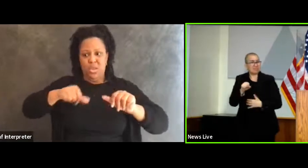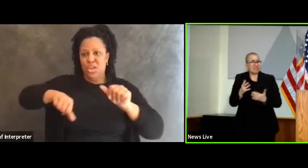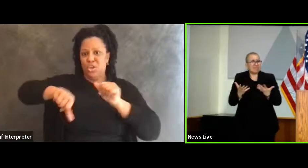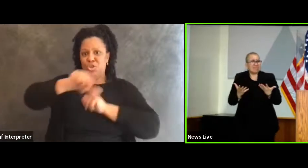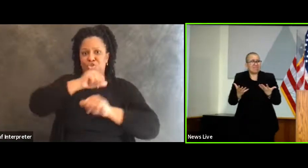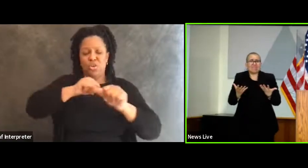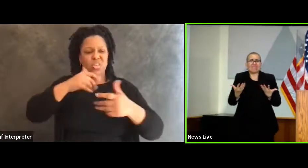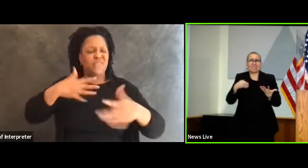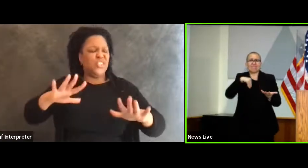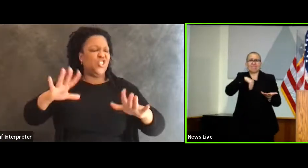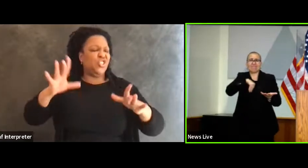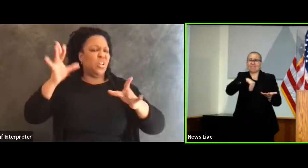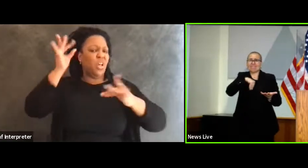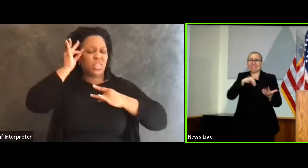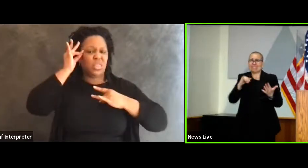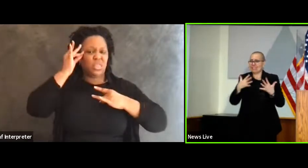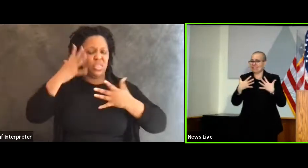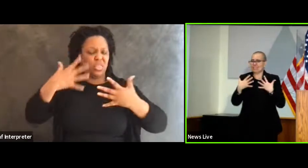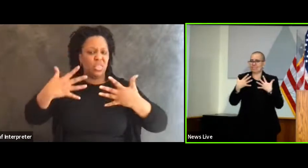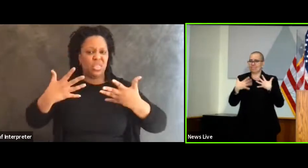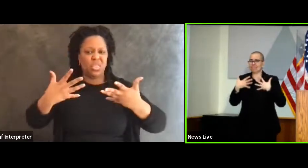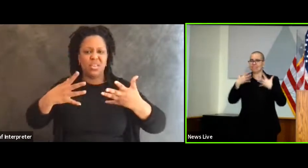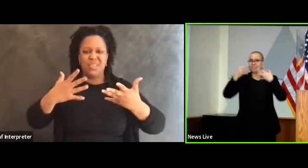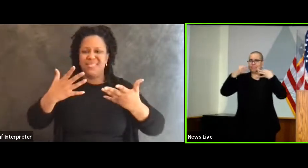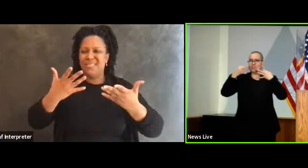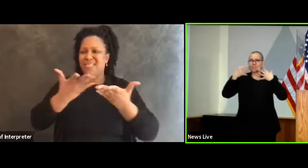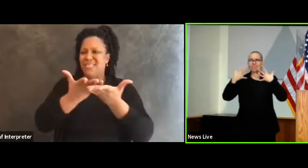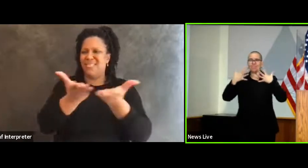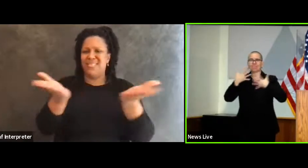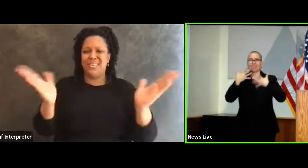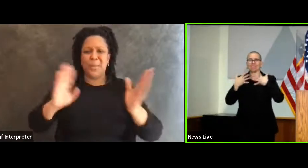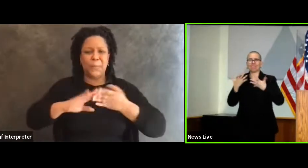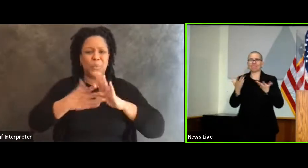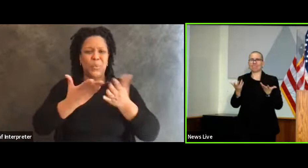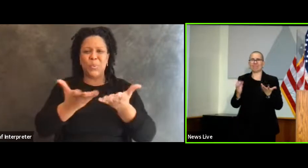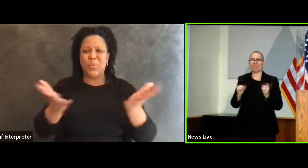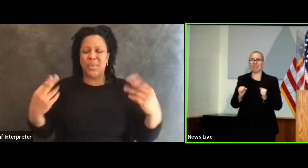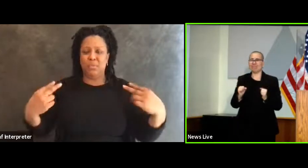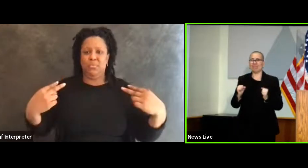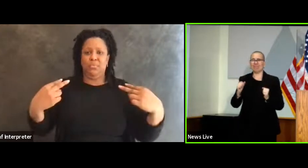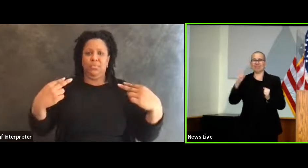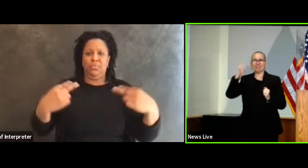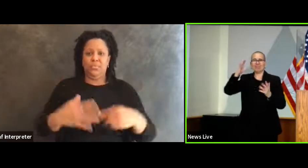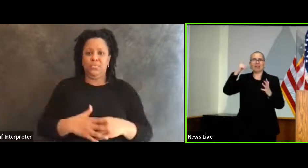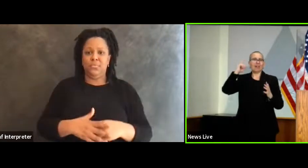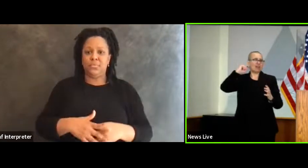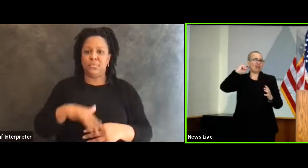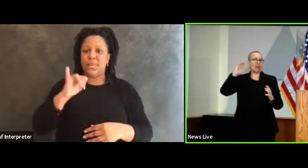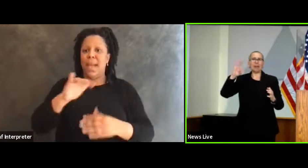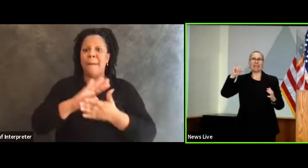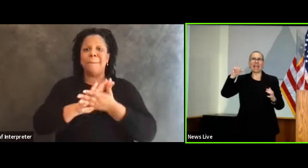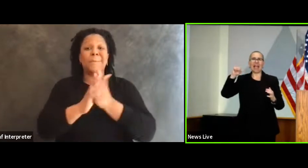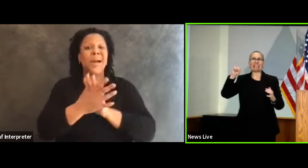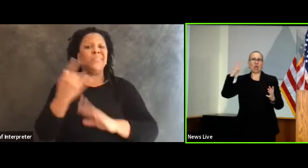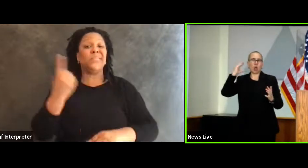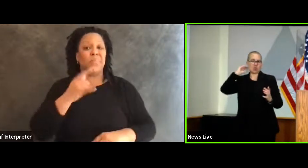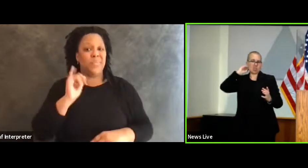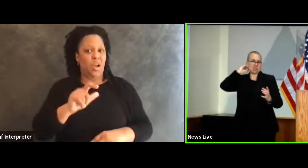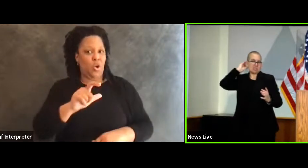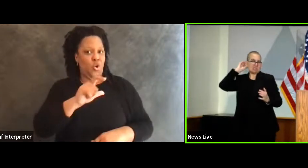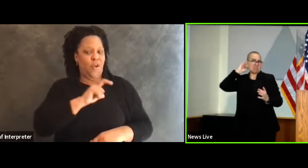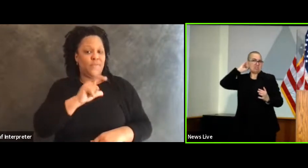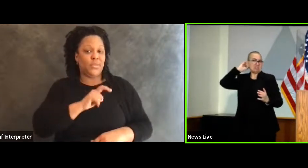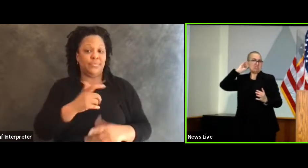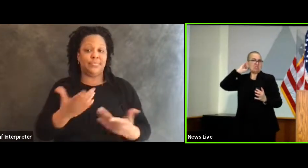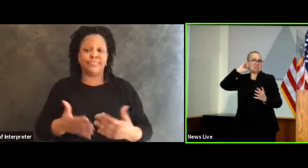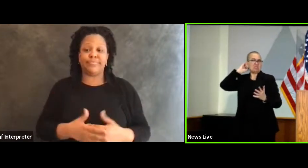pretty quickly can add up to something that even that officer perhaps wasn't